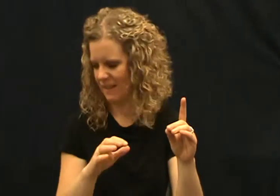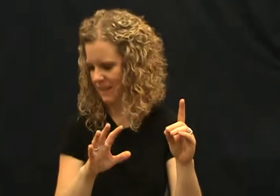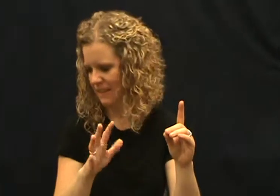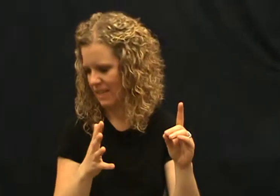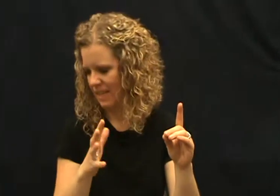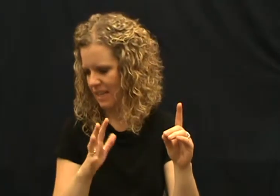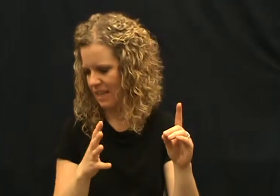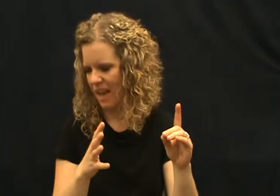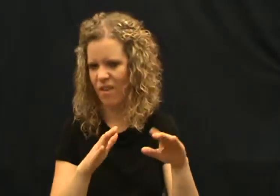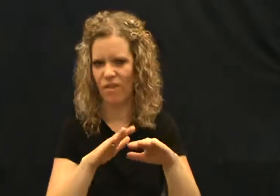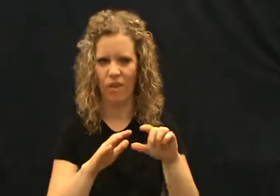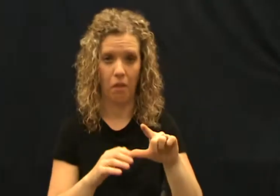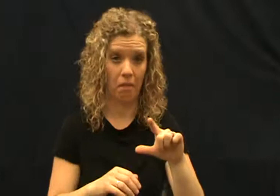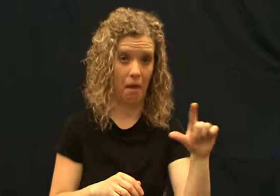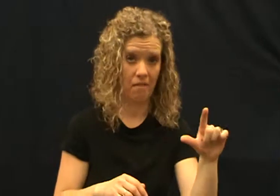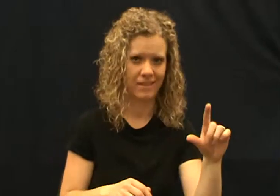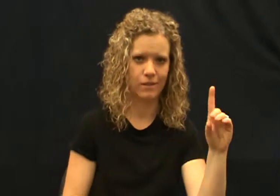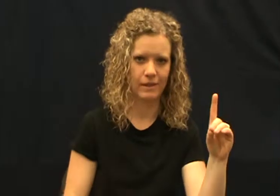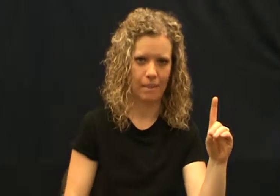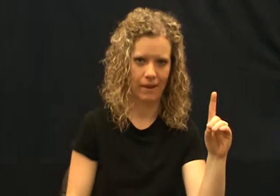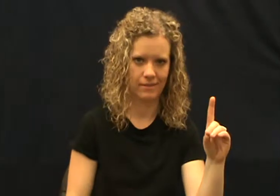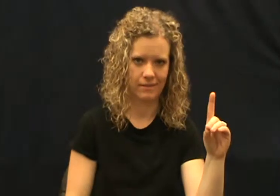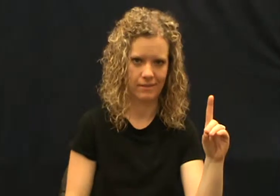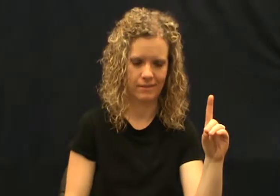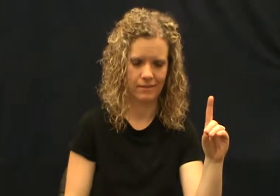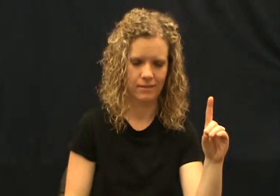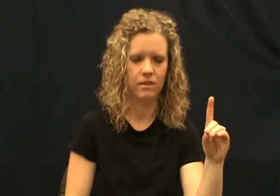the left. So debits are